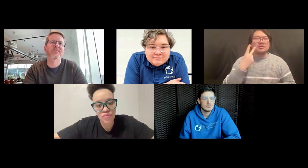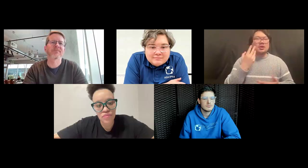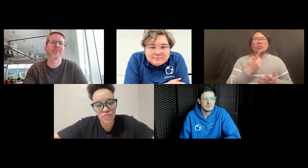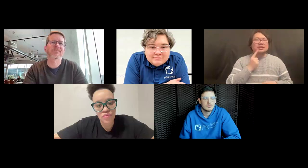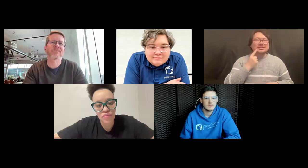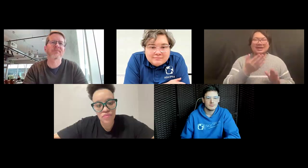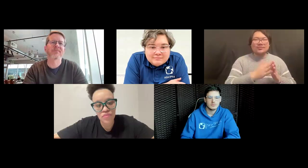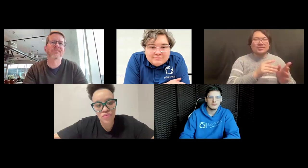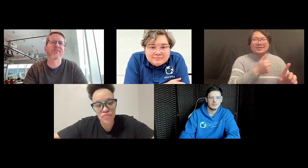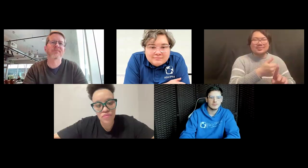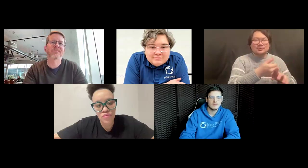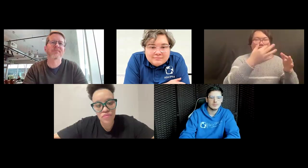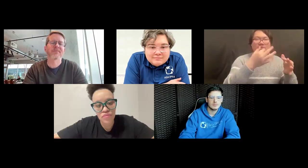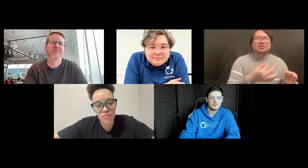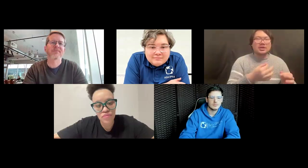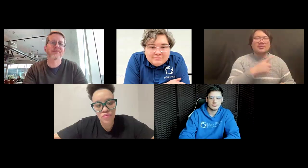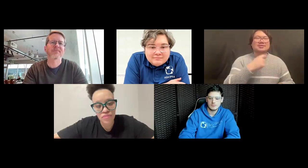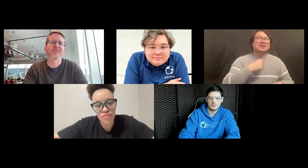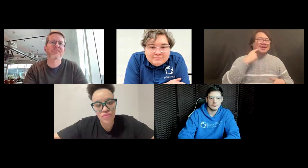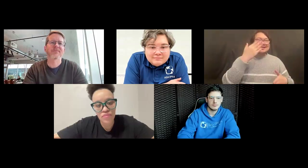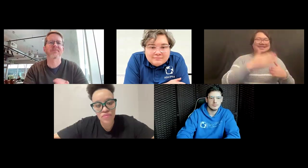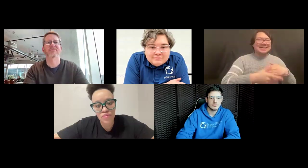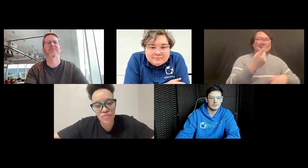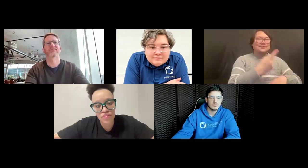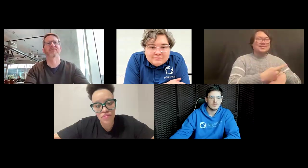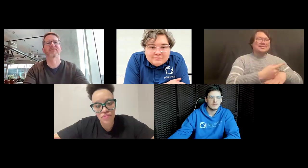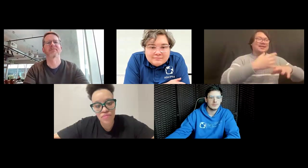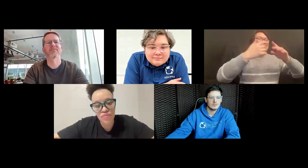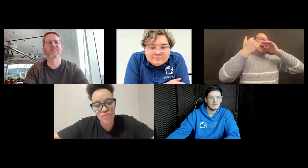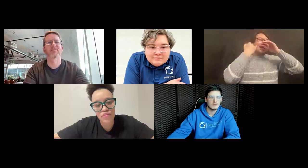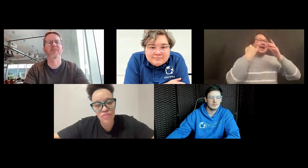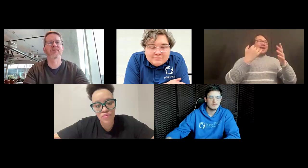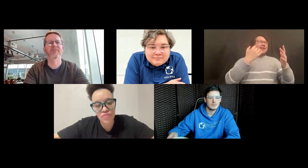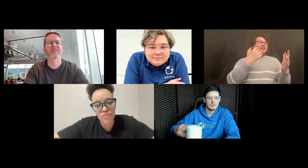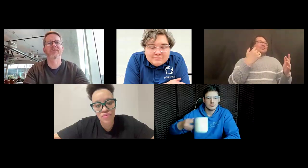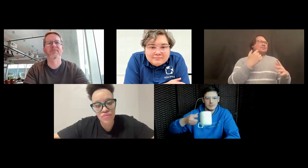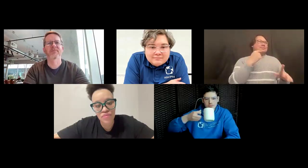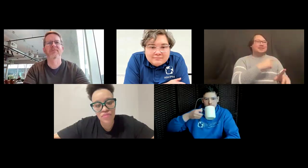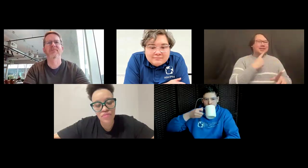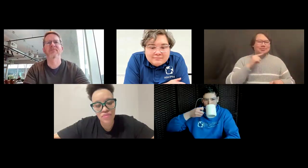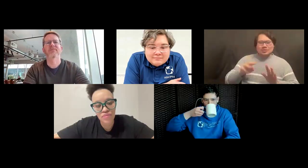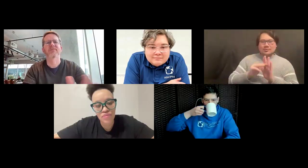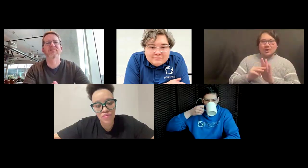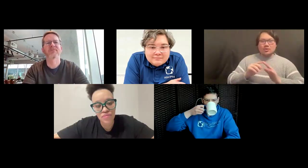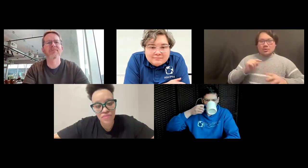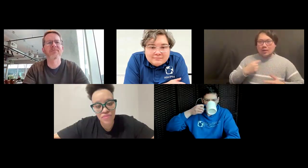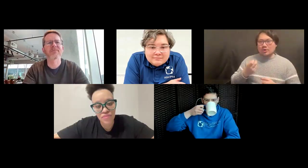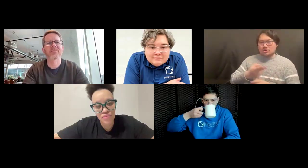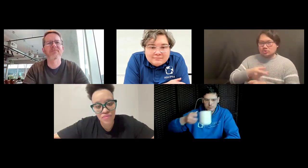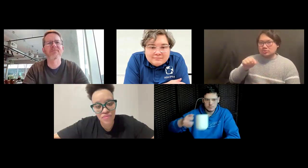really exciting just to see what will happen. I mean, the deaf community itself, at the end of the day, that is our primary focus.